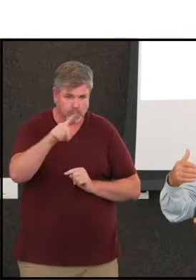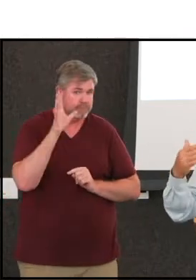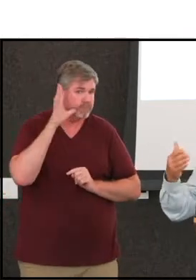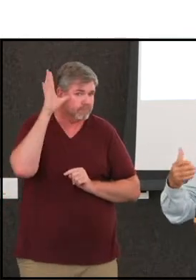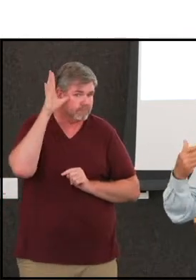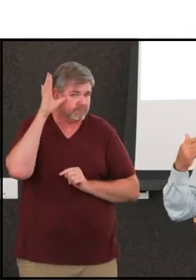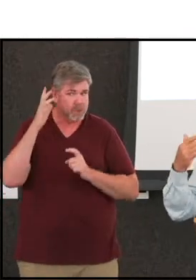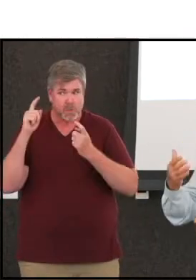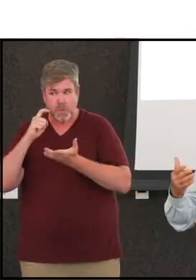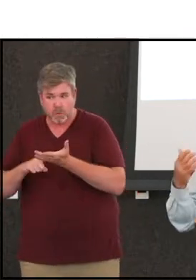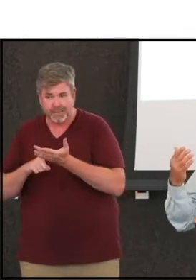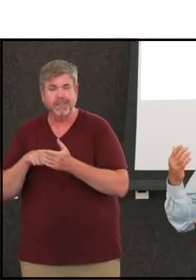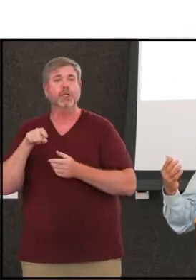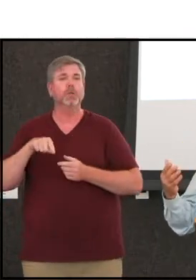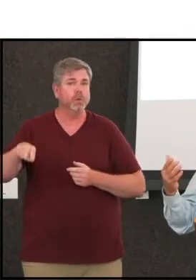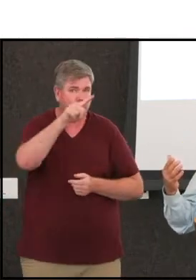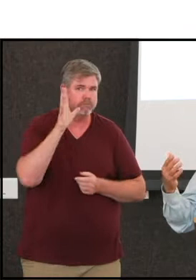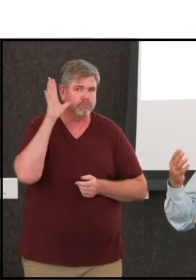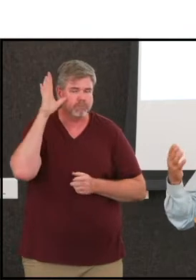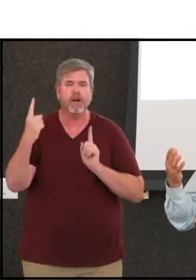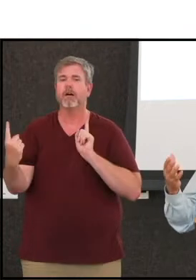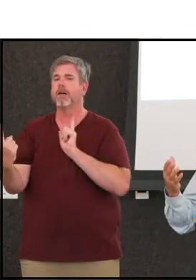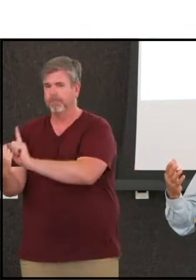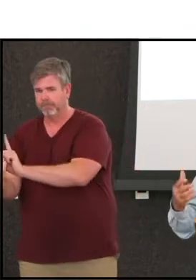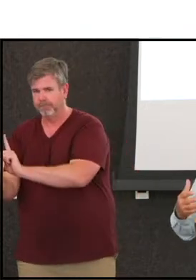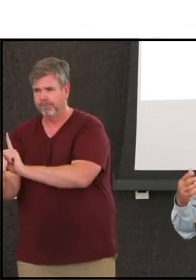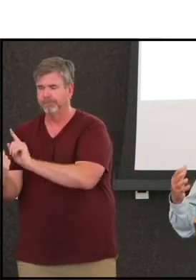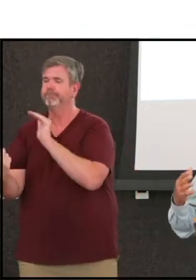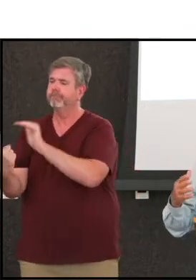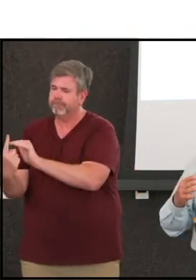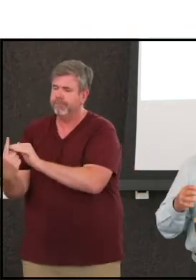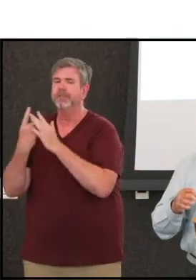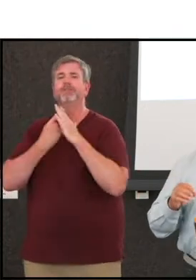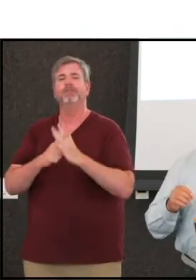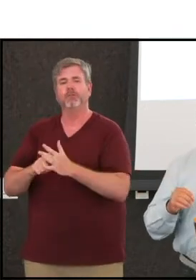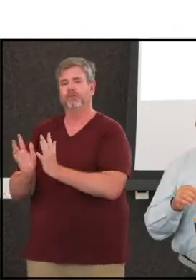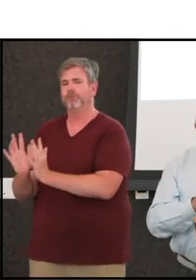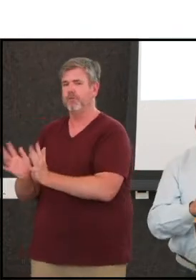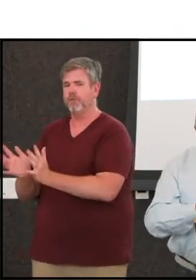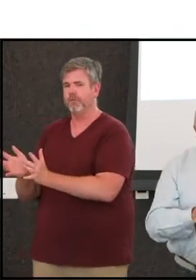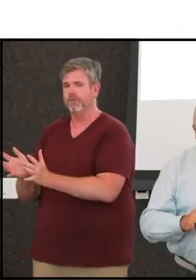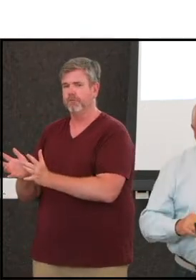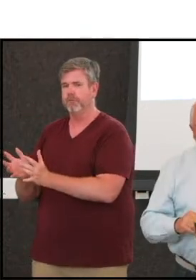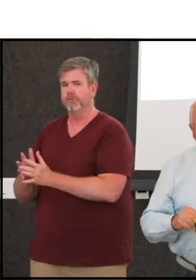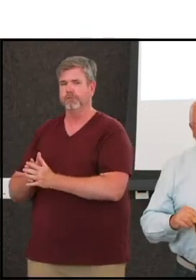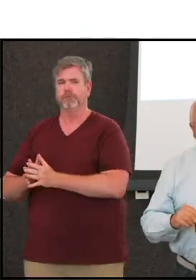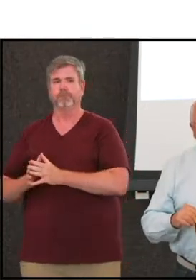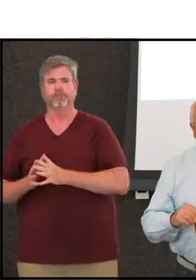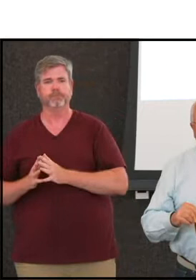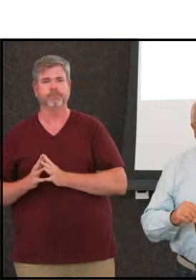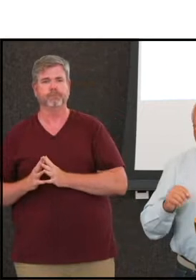you need to talk to them and open this issue up. As a matter of fact, I have here on my